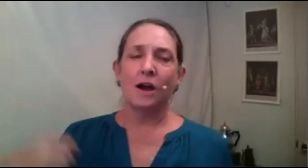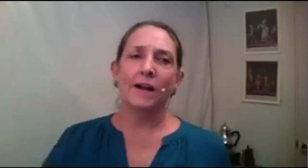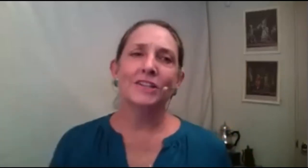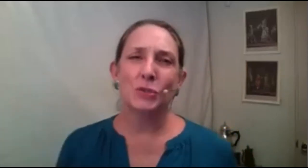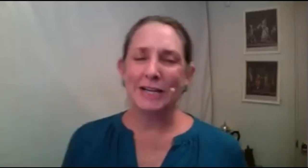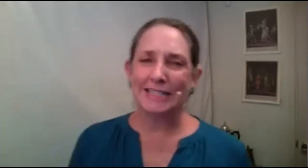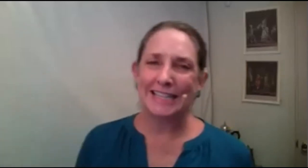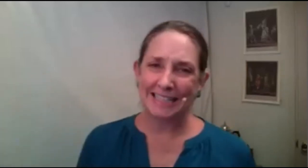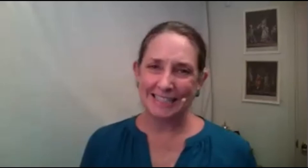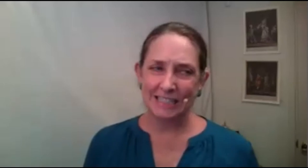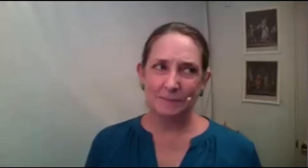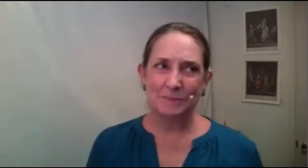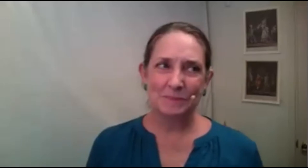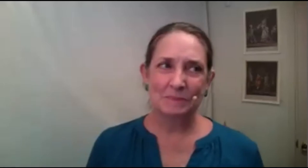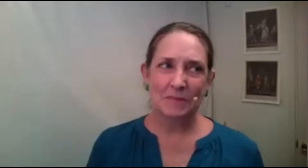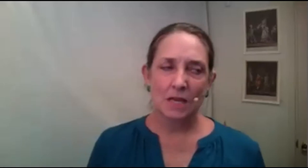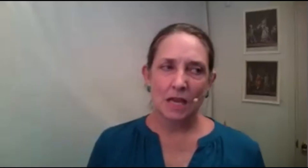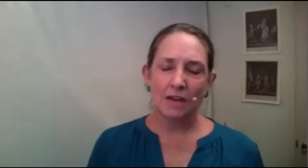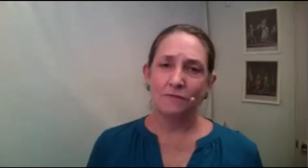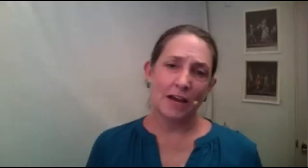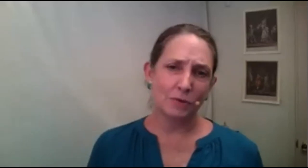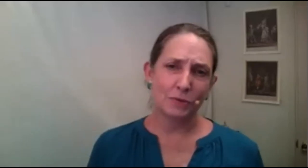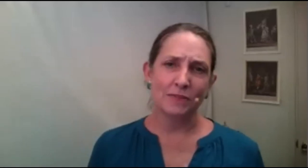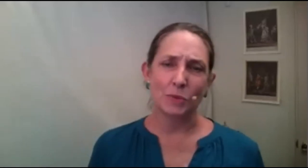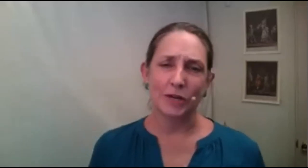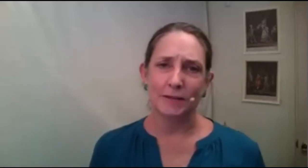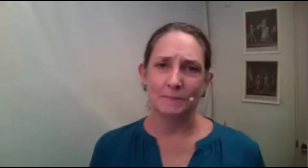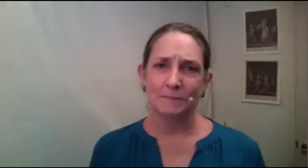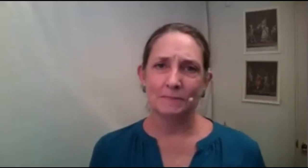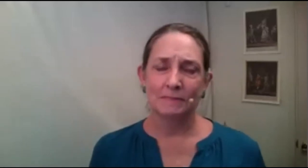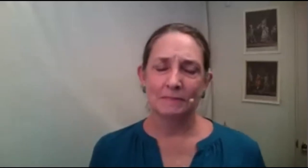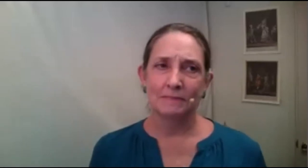On August 22nd, at